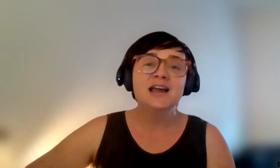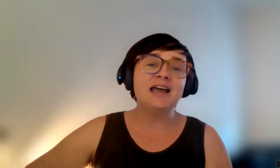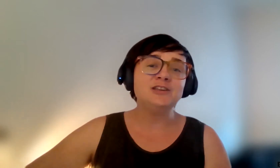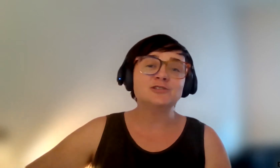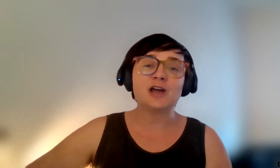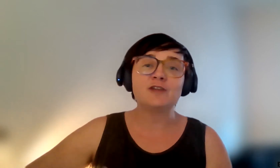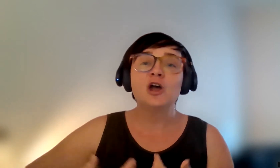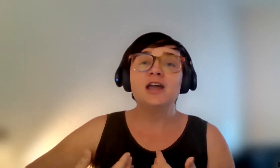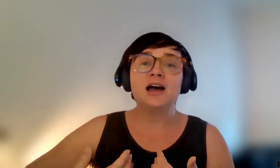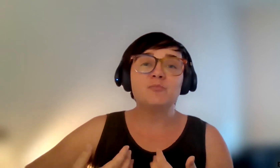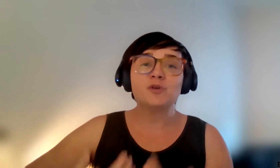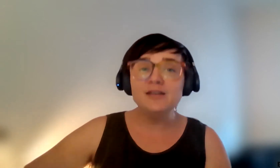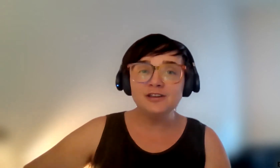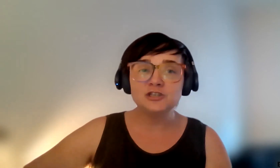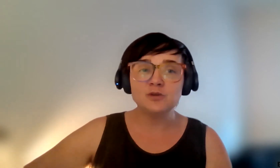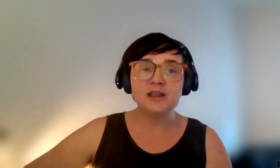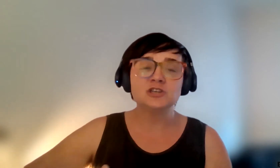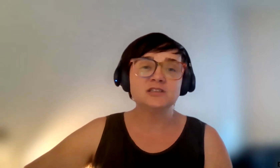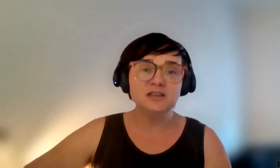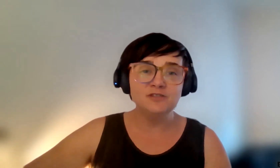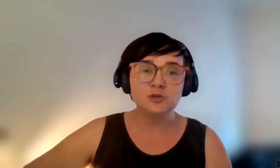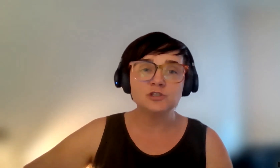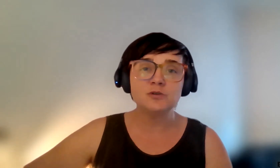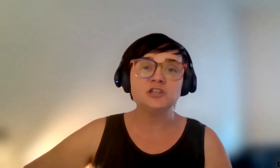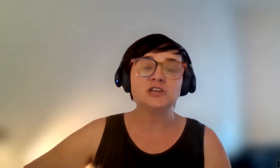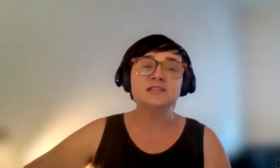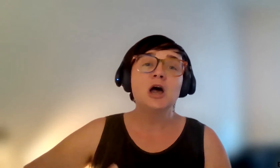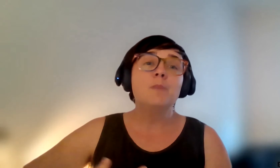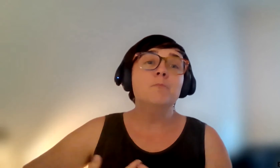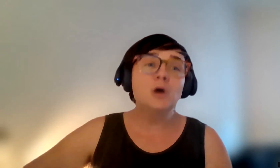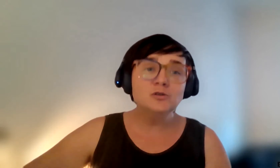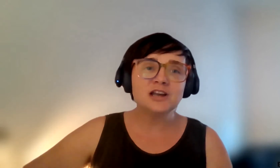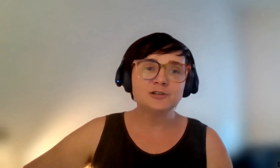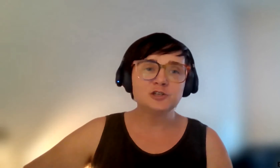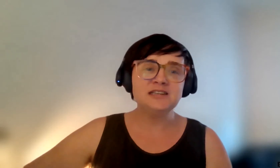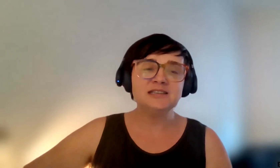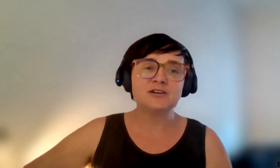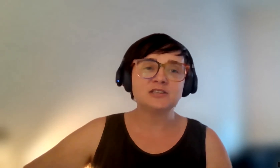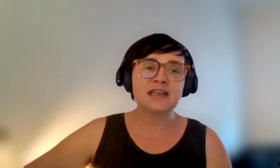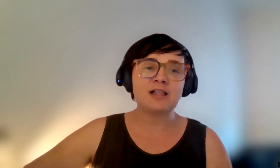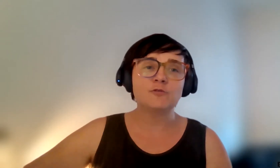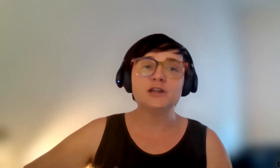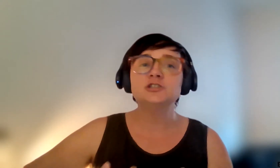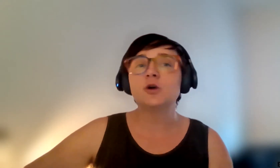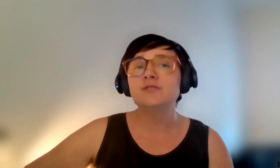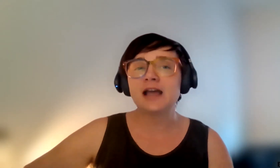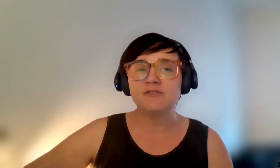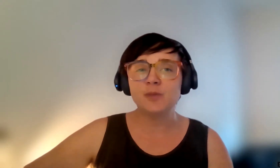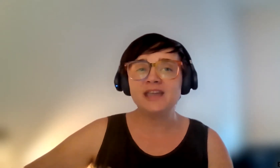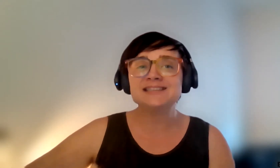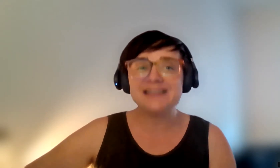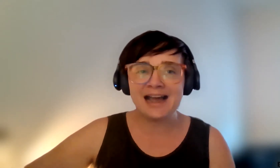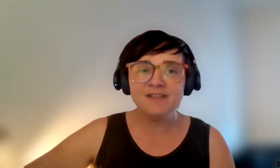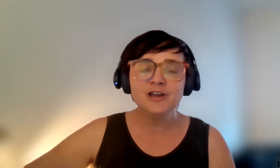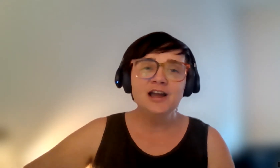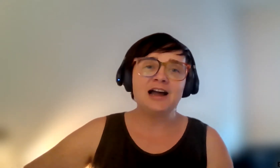community members, and use a lot of private donations, individual donations. Most LGBT centers in California don't